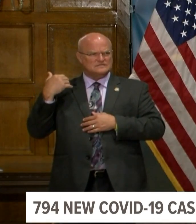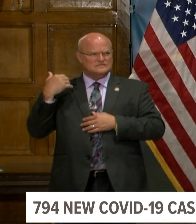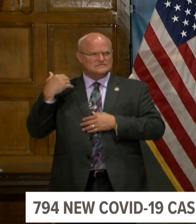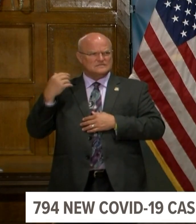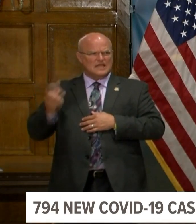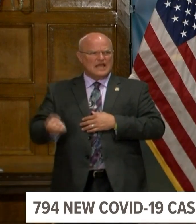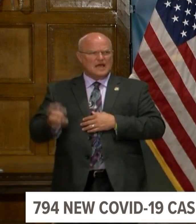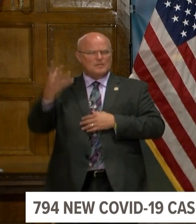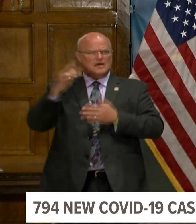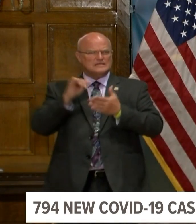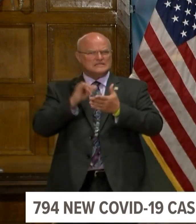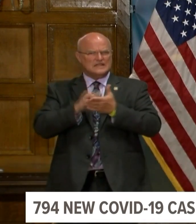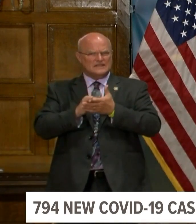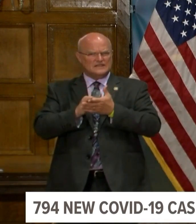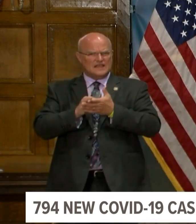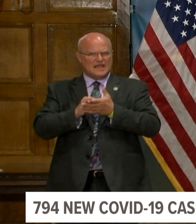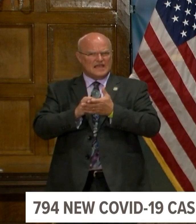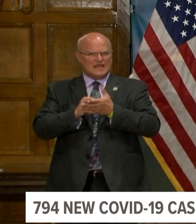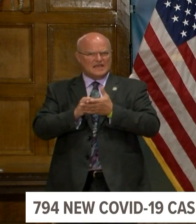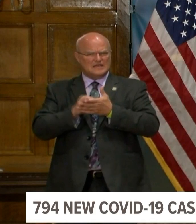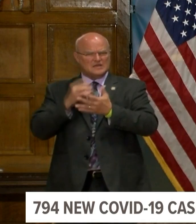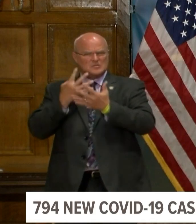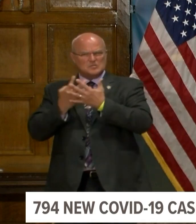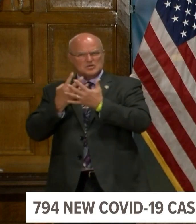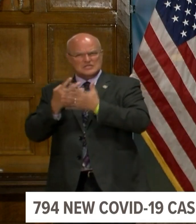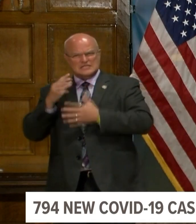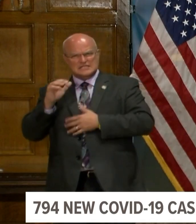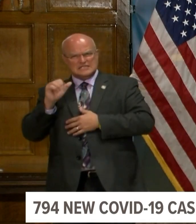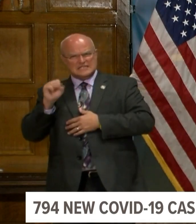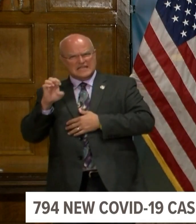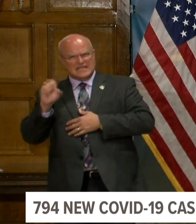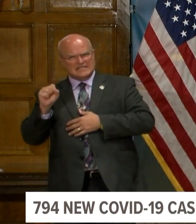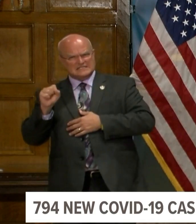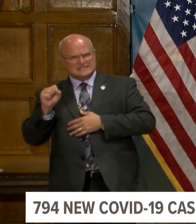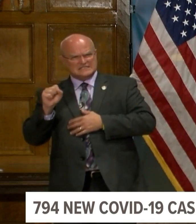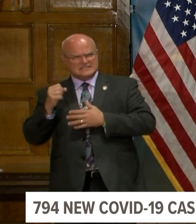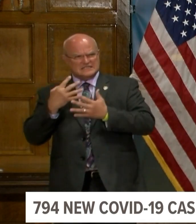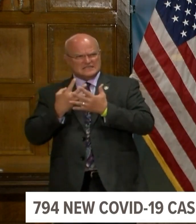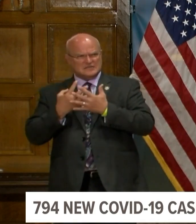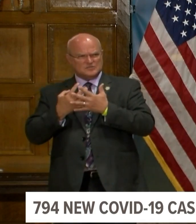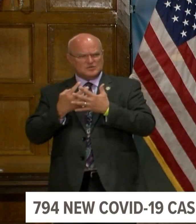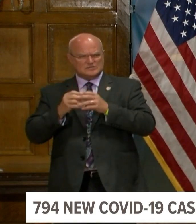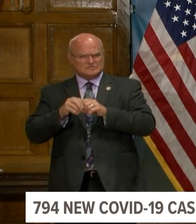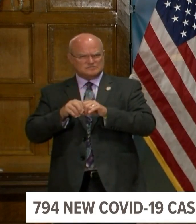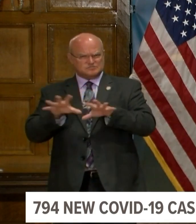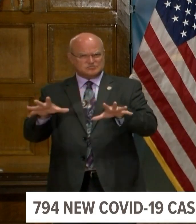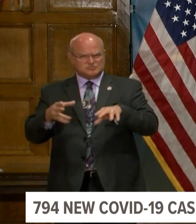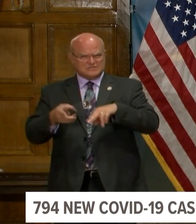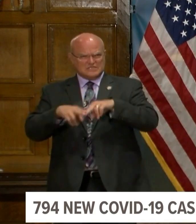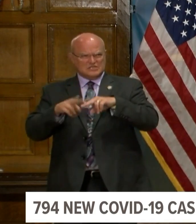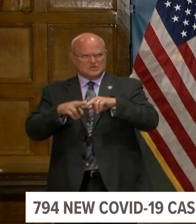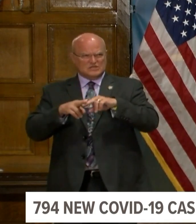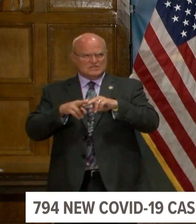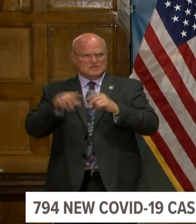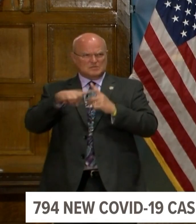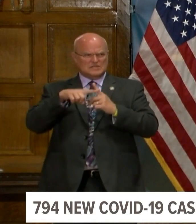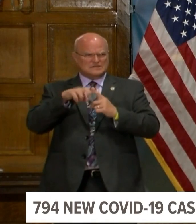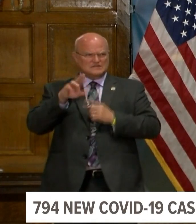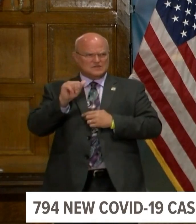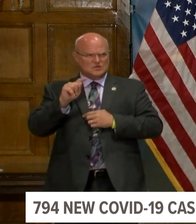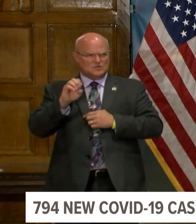How much of that is due to like prison cases, which I would imagine, the prison outbreaks would increase the positivity rate,